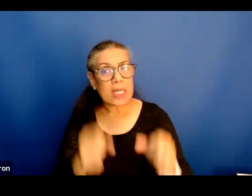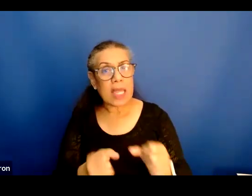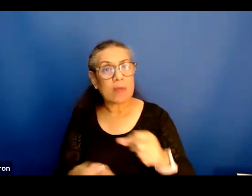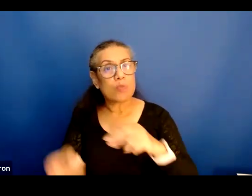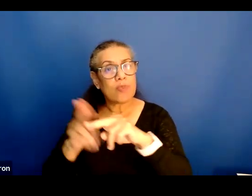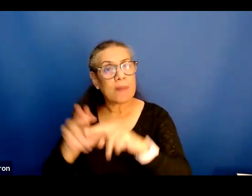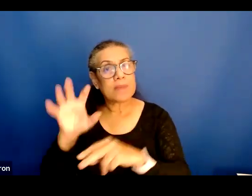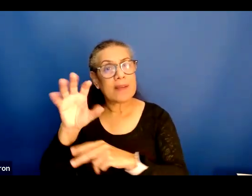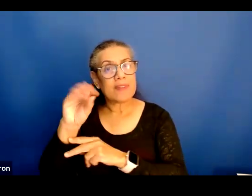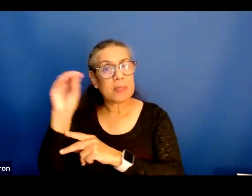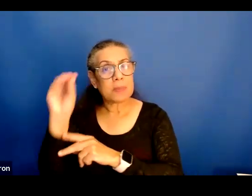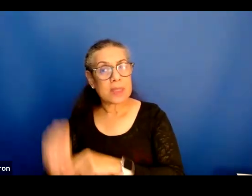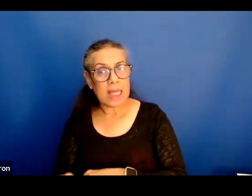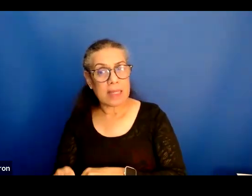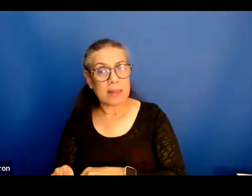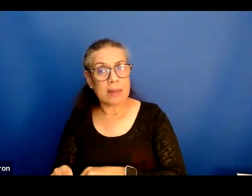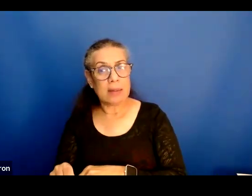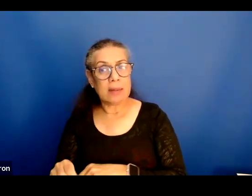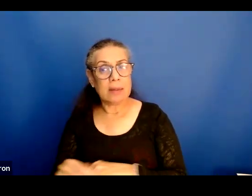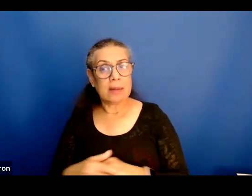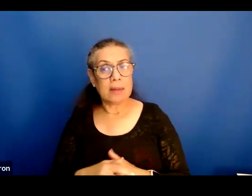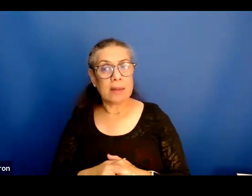15% compared to